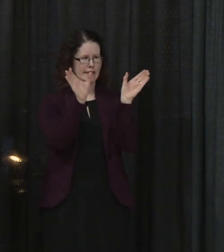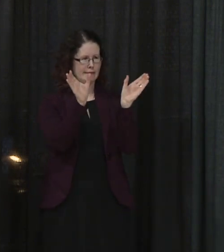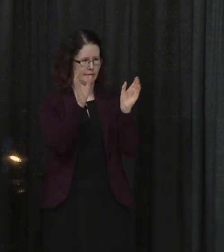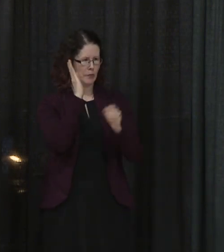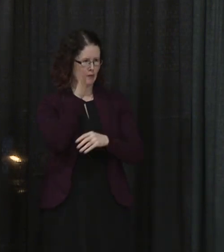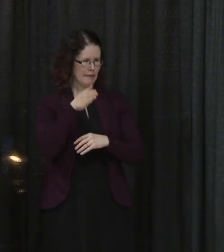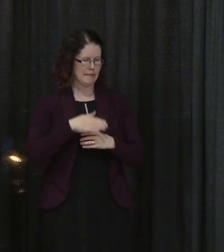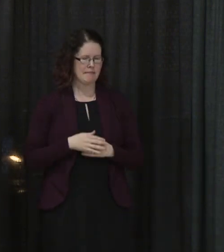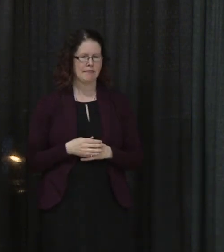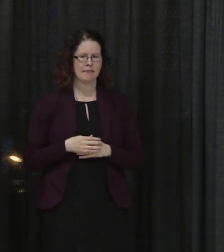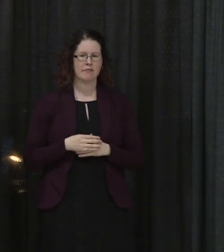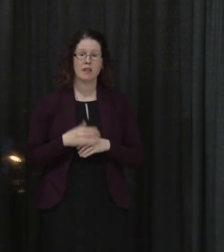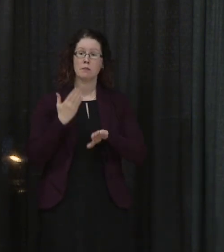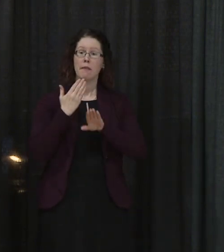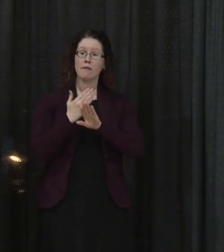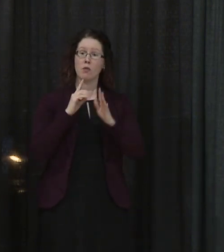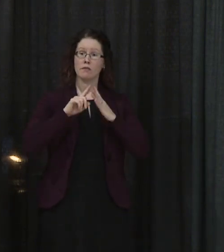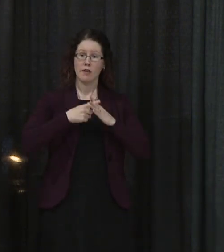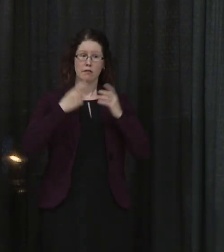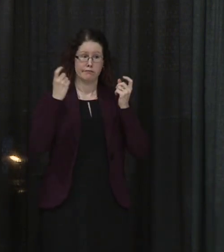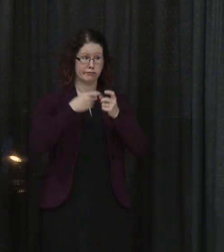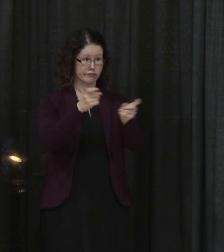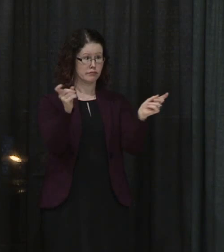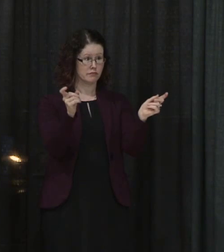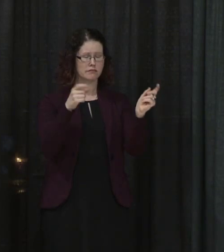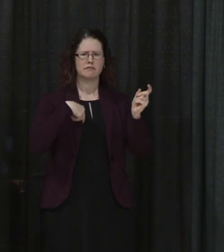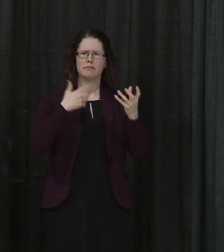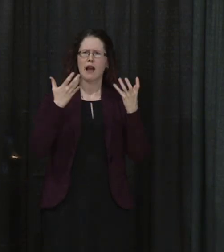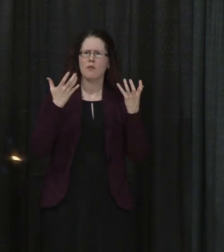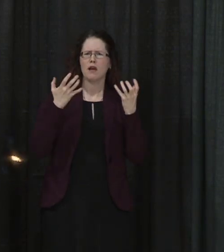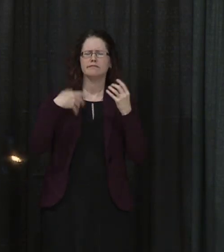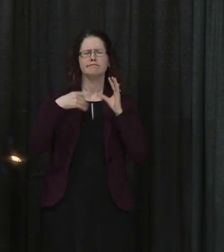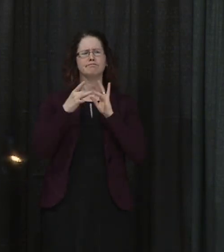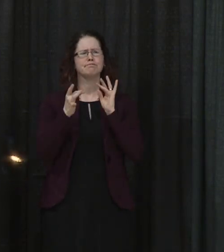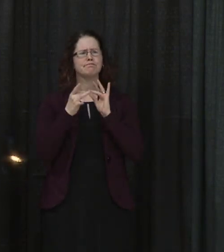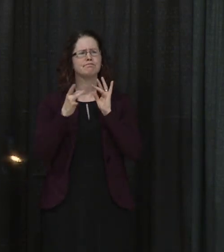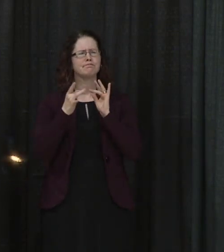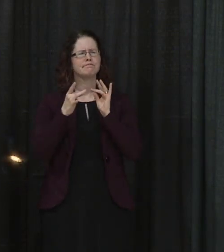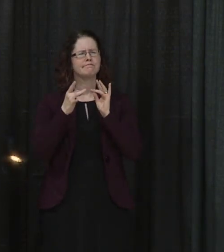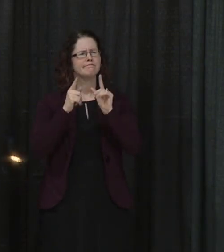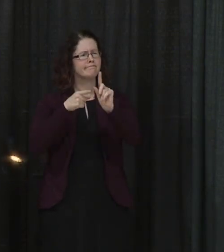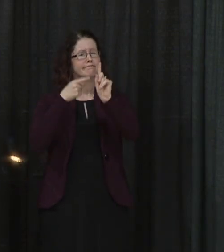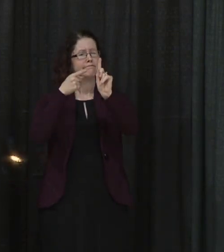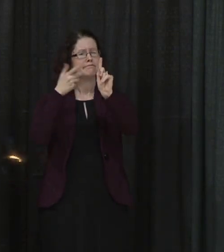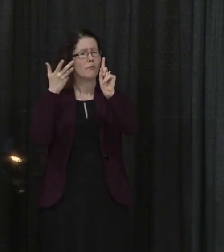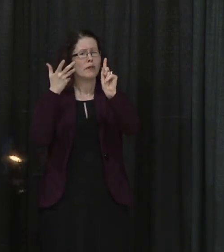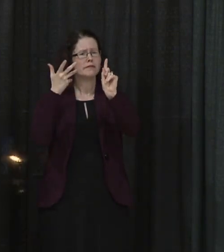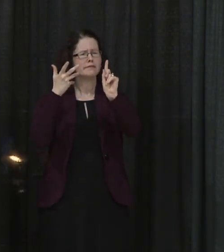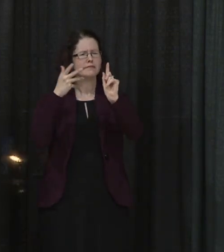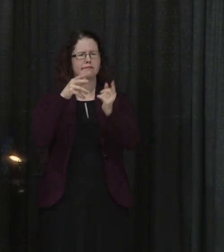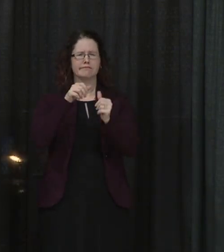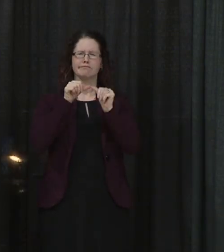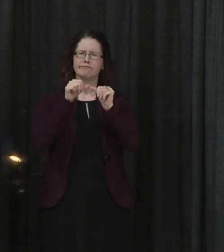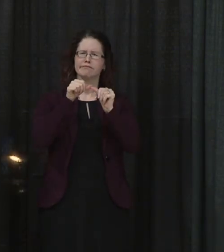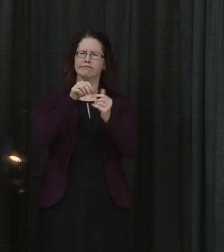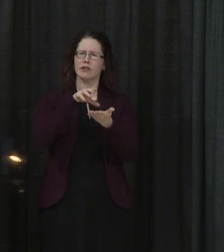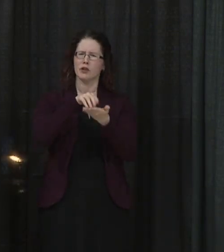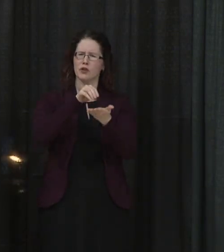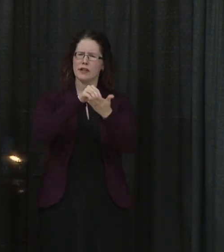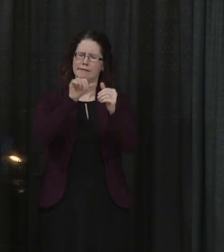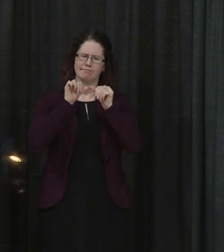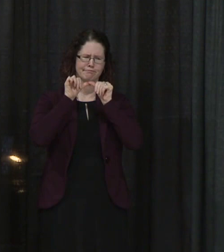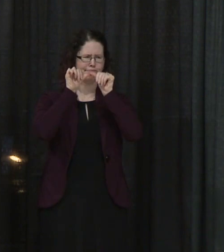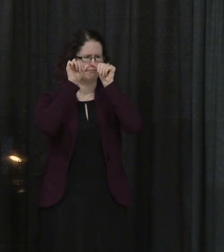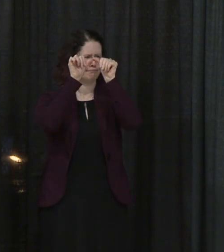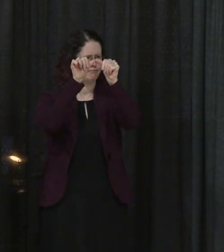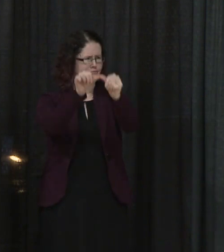you on the importance of learning being a lifetime endeavor, and my hope that your commitment to learning